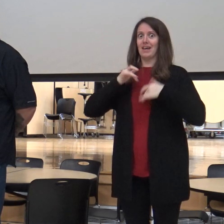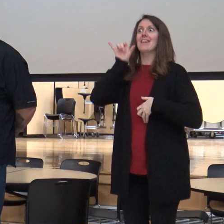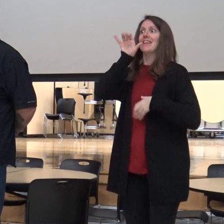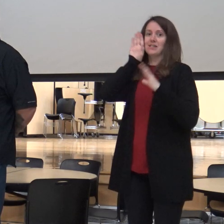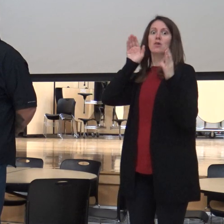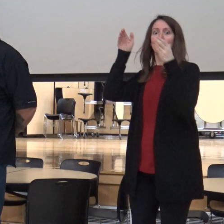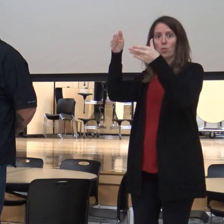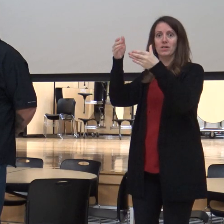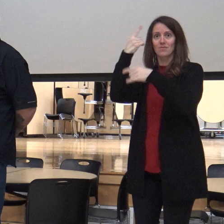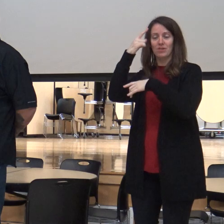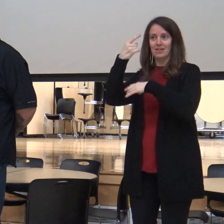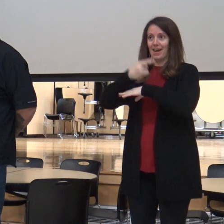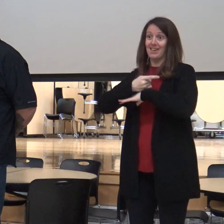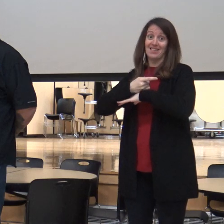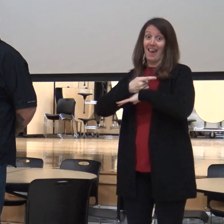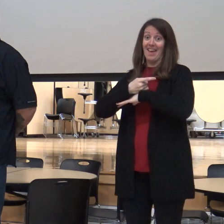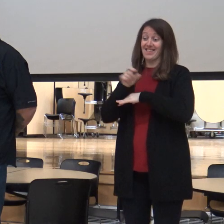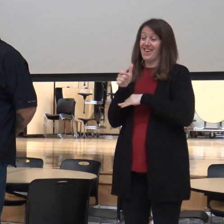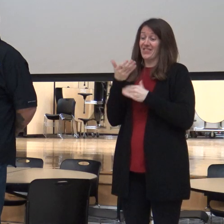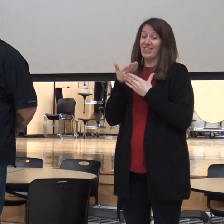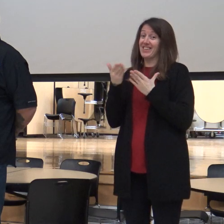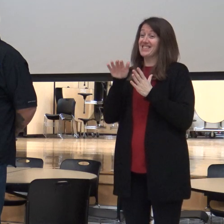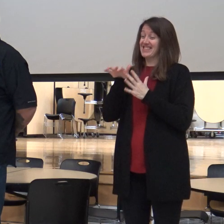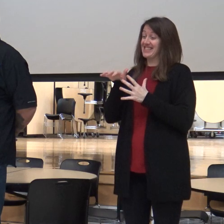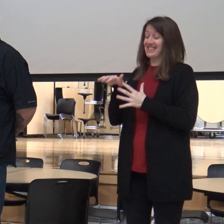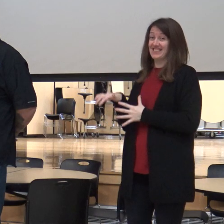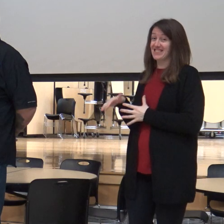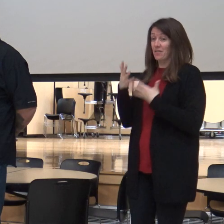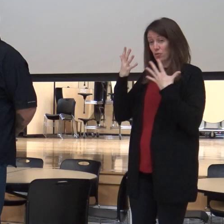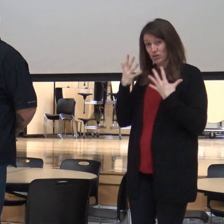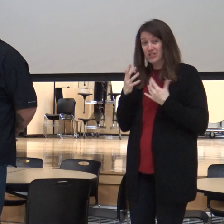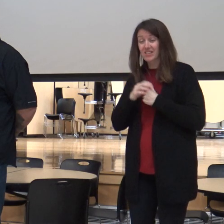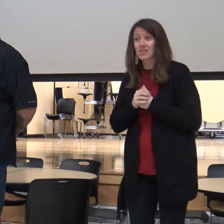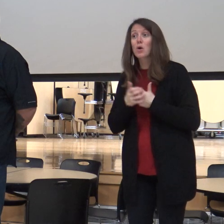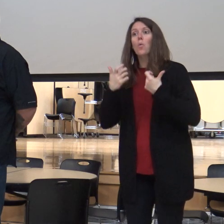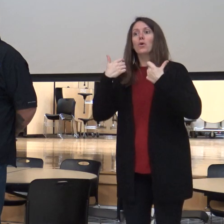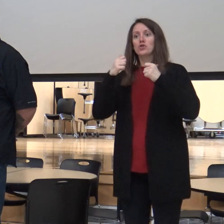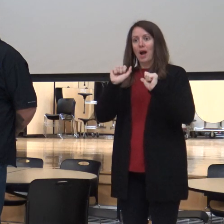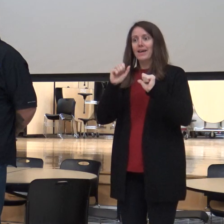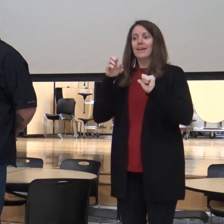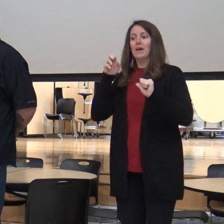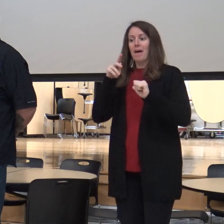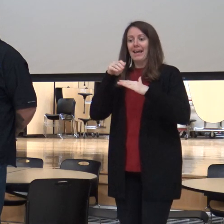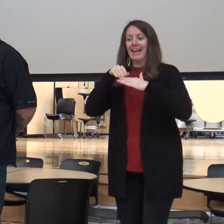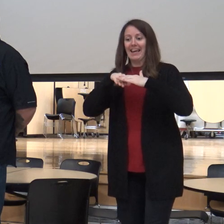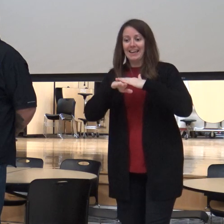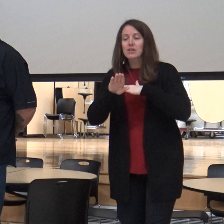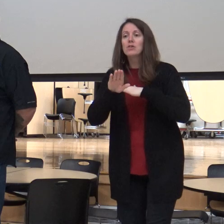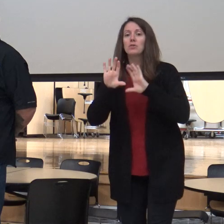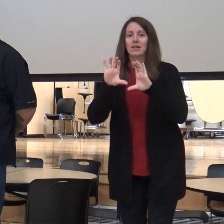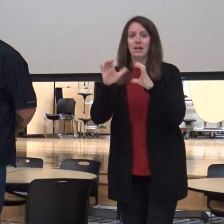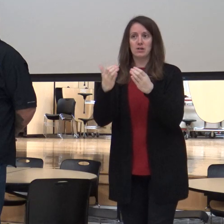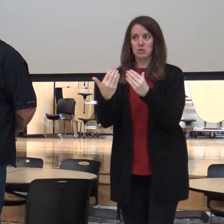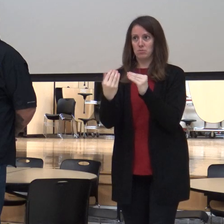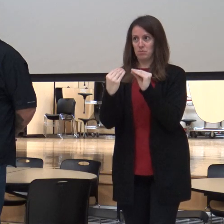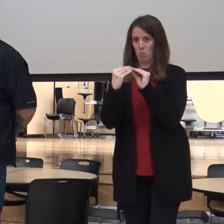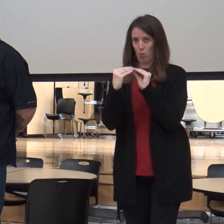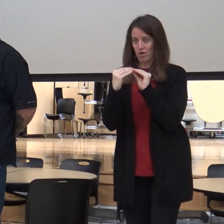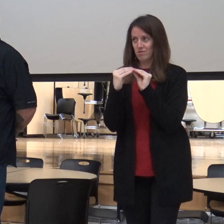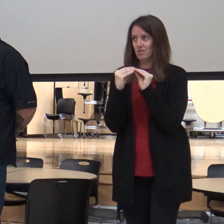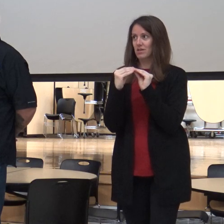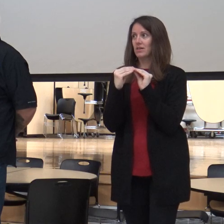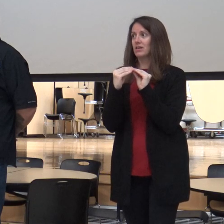day, and that has to bump anything else. So we're trying to get back in the classrooms more and do some of that. We